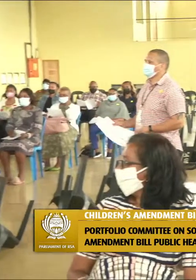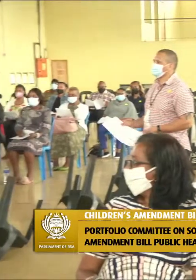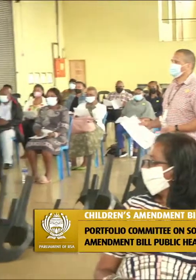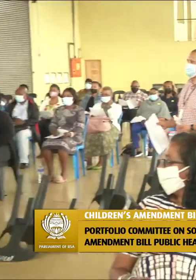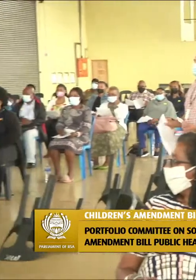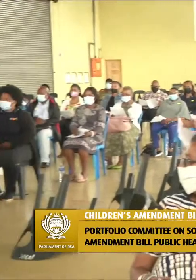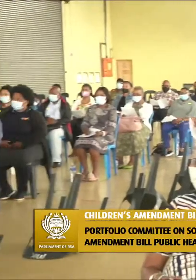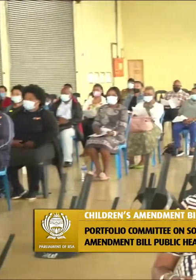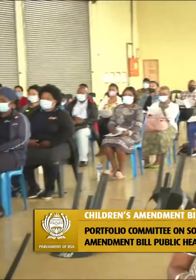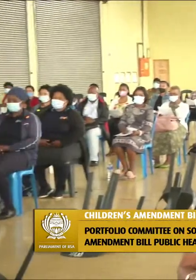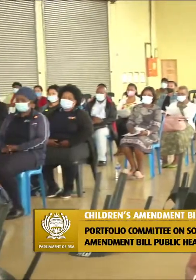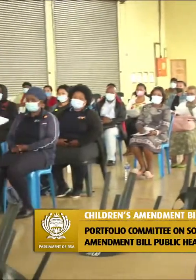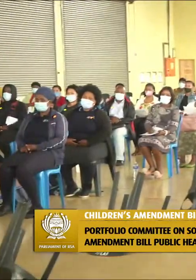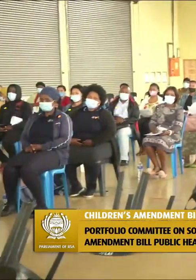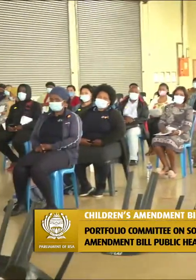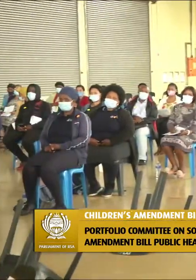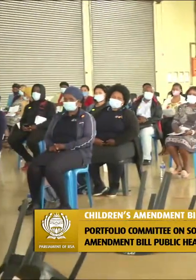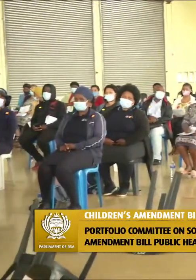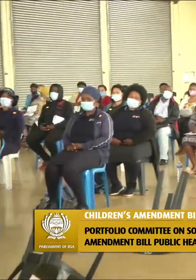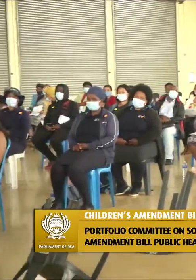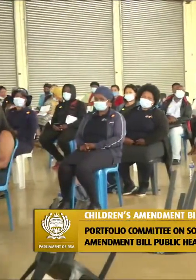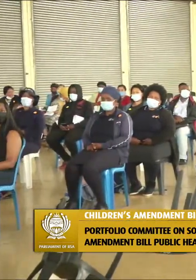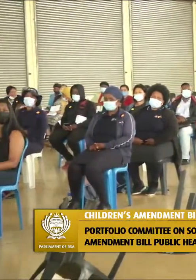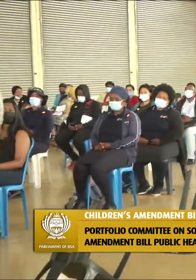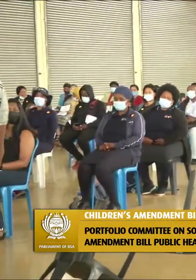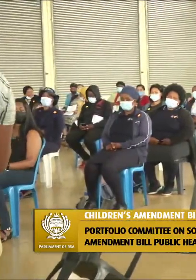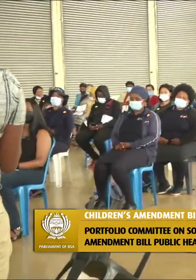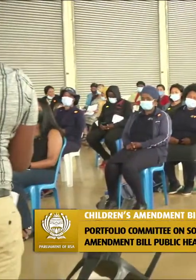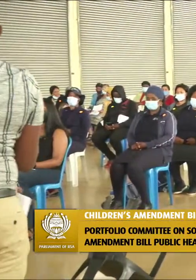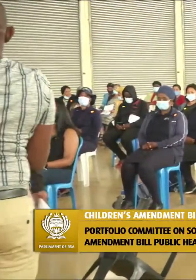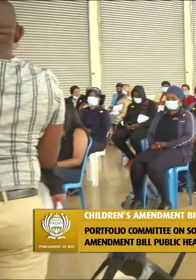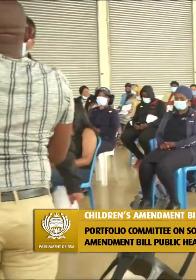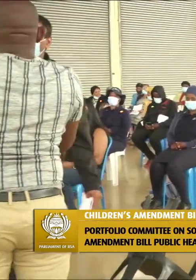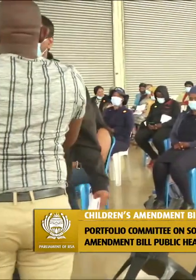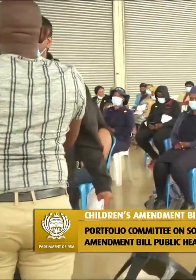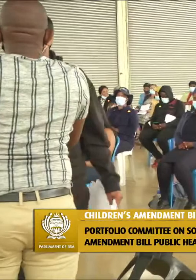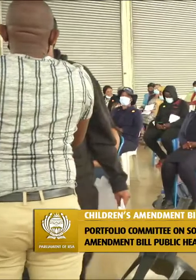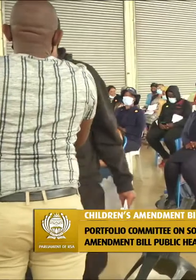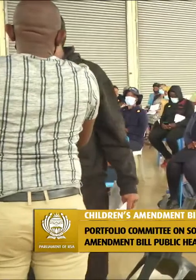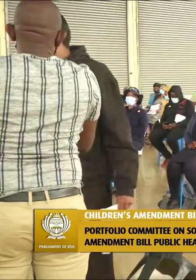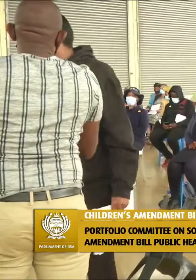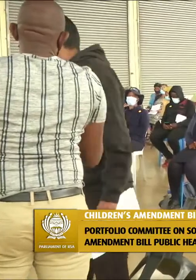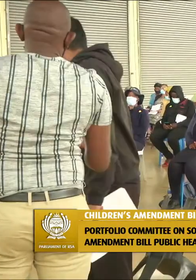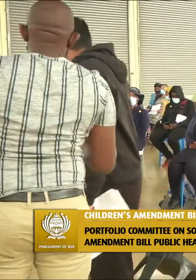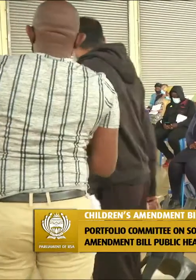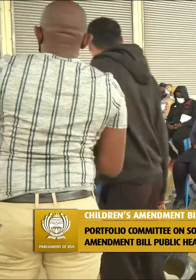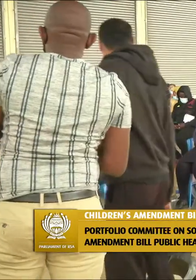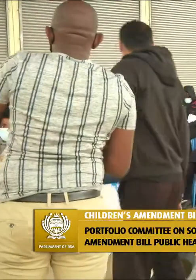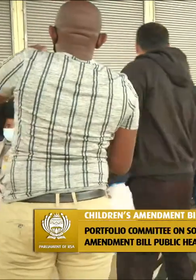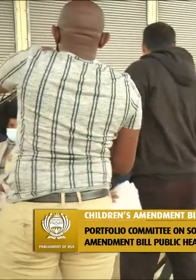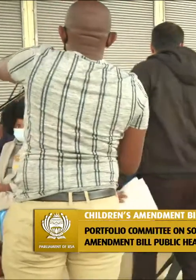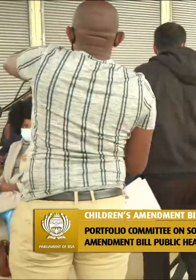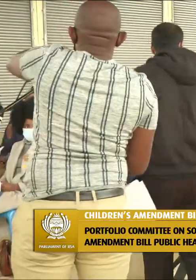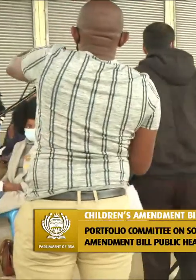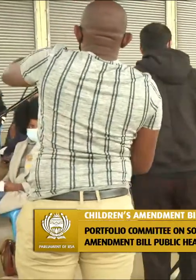You can go there to the Uyalila. microphone. Have a chair first. Oh, Have a chair.